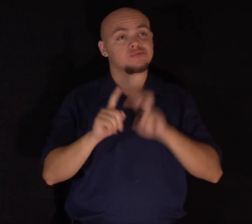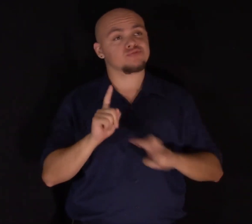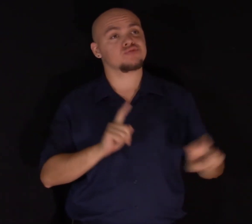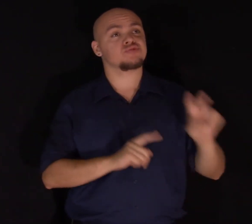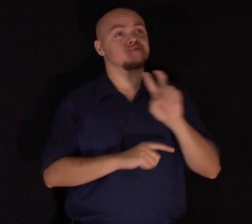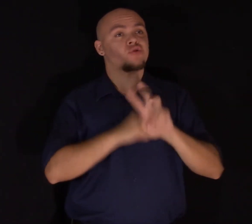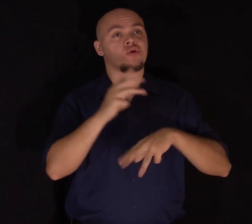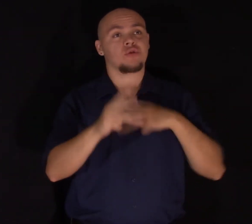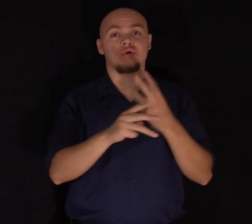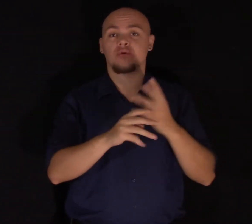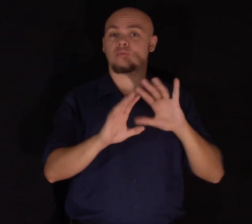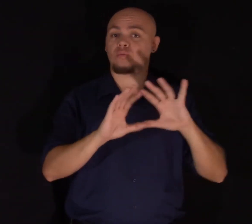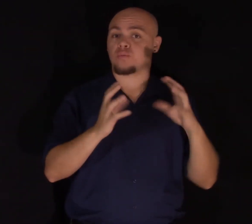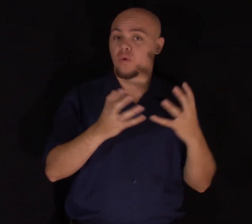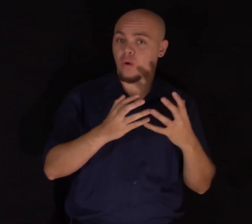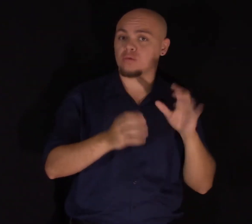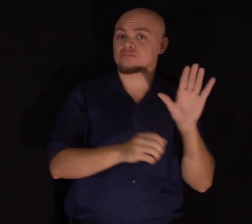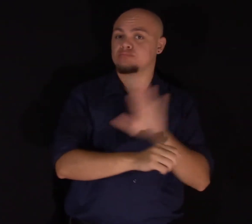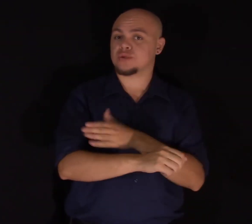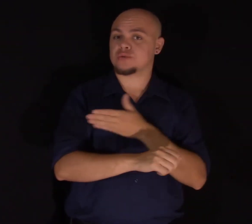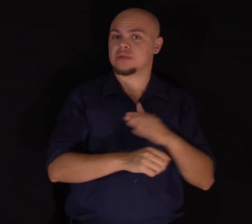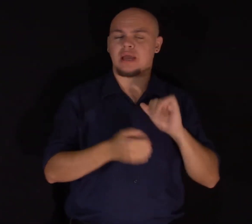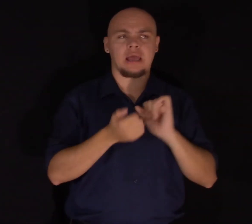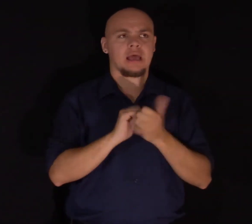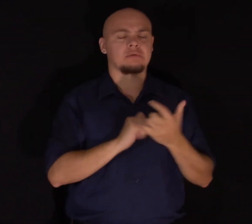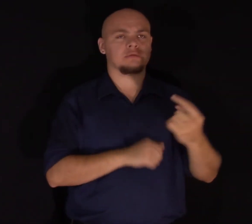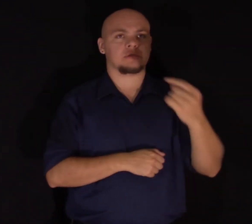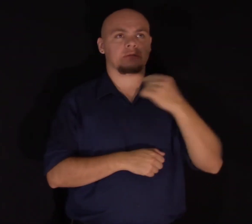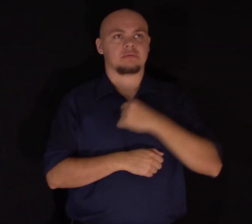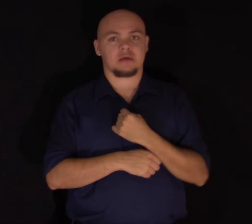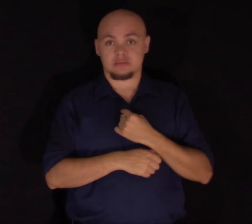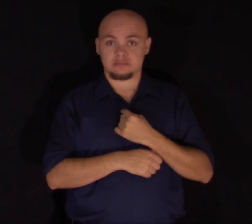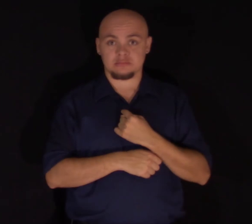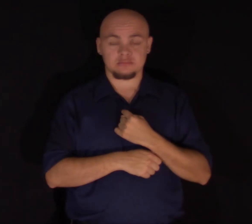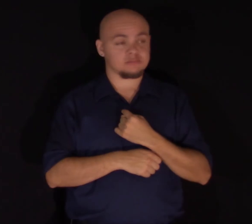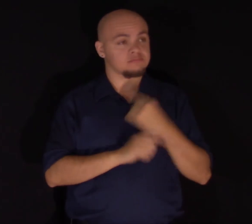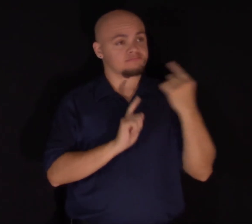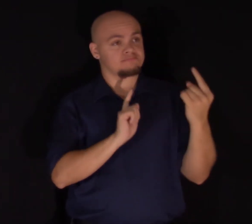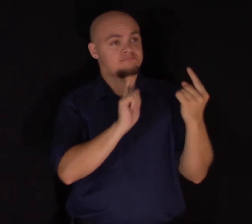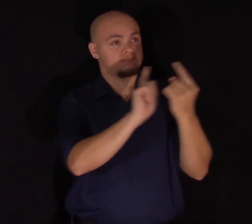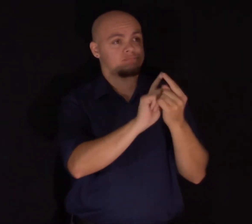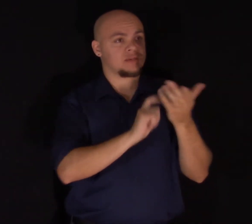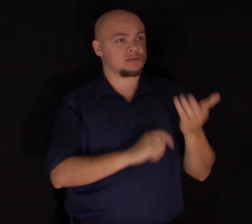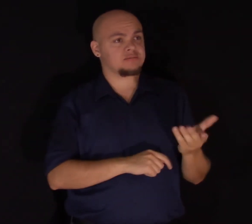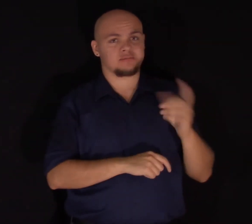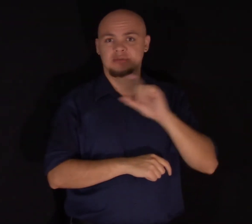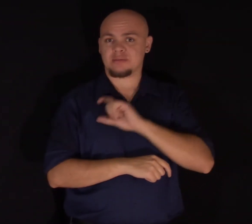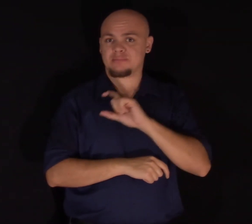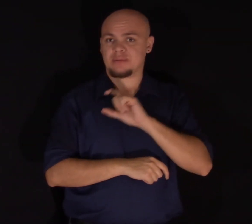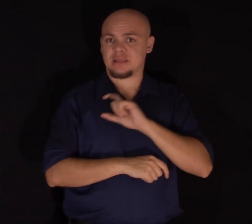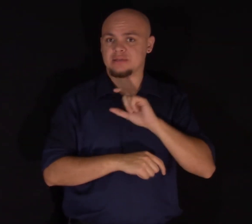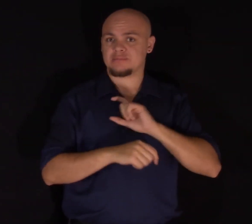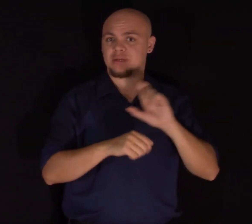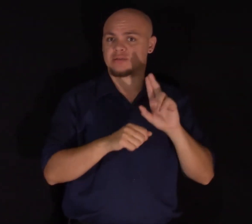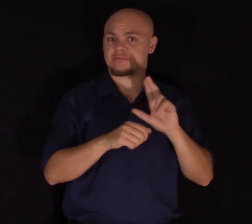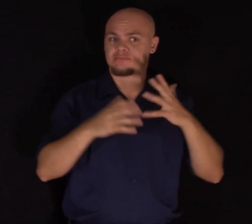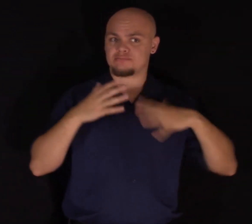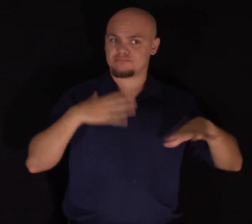world playing music. So how do I end up with a policeman's uniform?